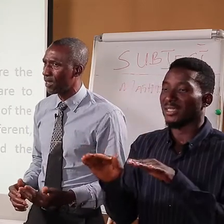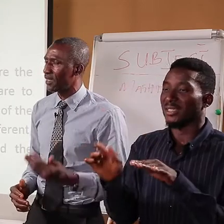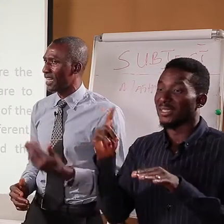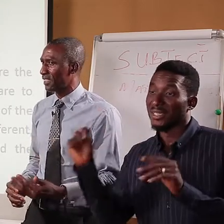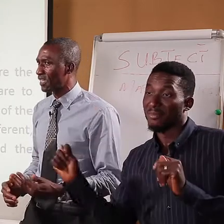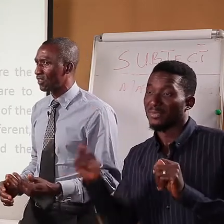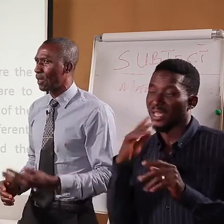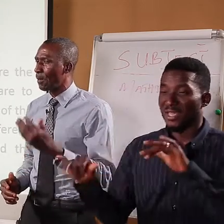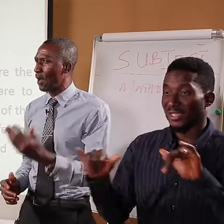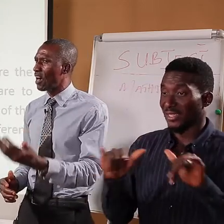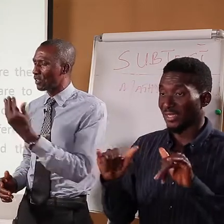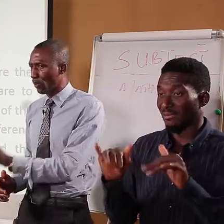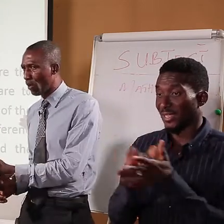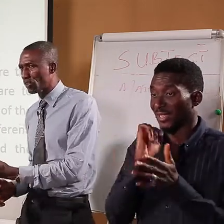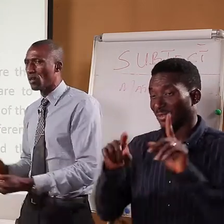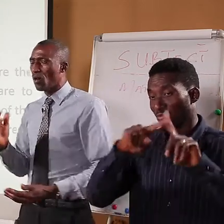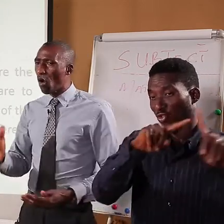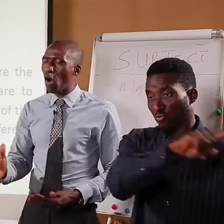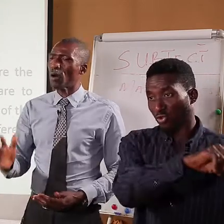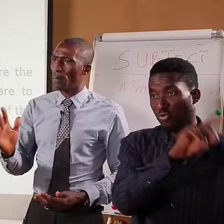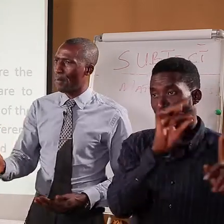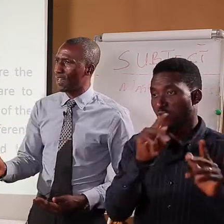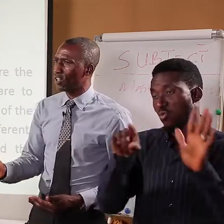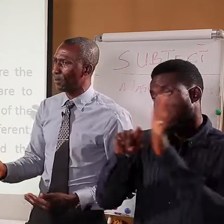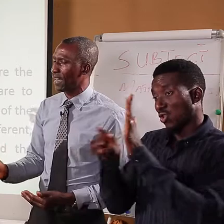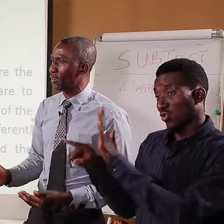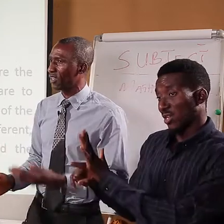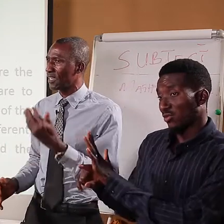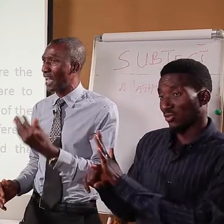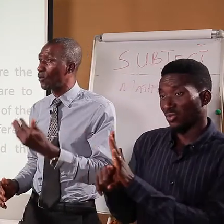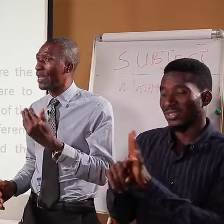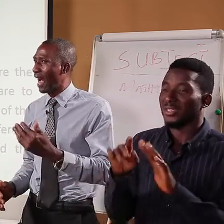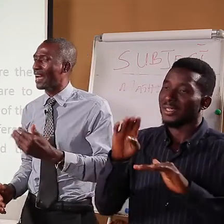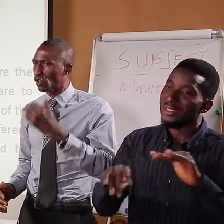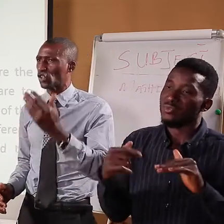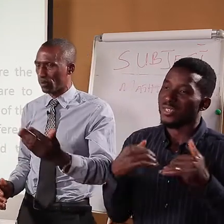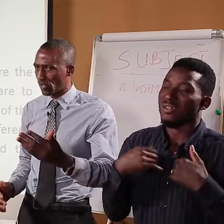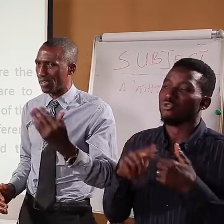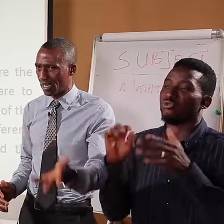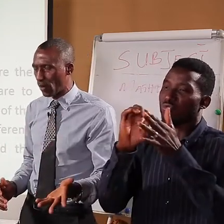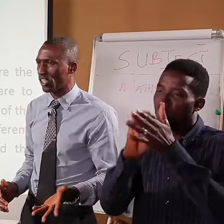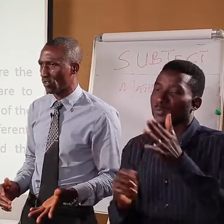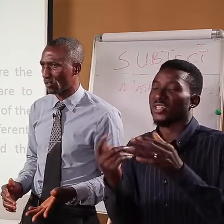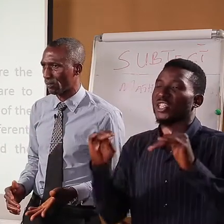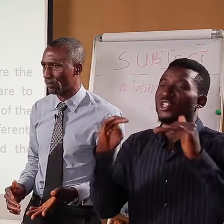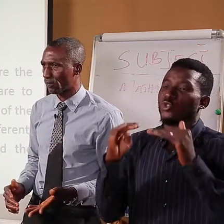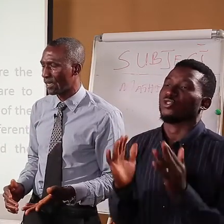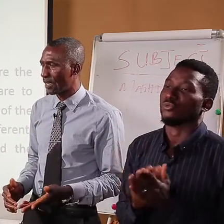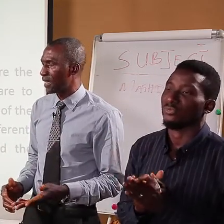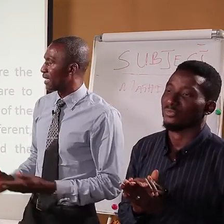same, that is, plus plus or minus minus, then we are to subtract the